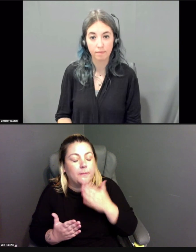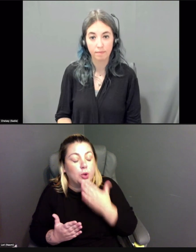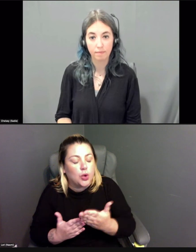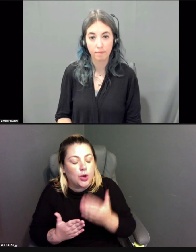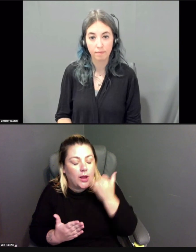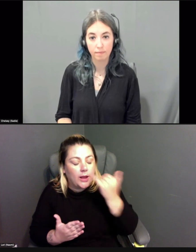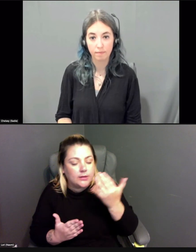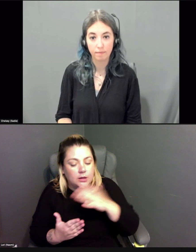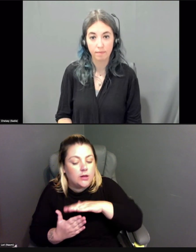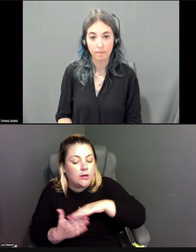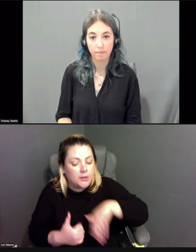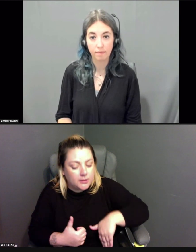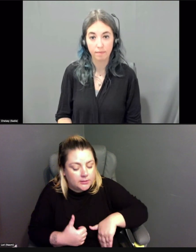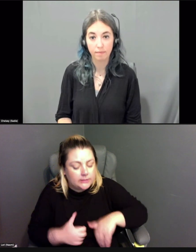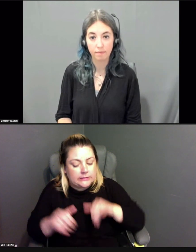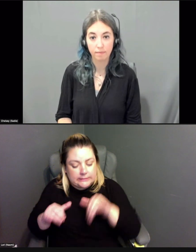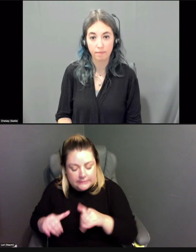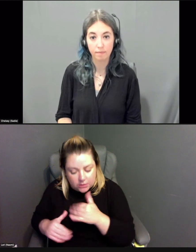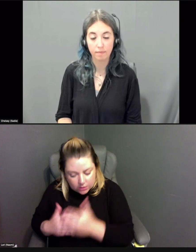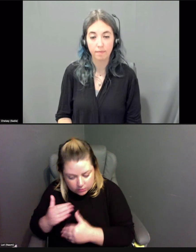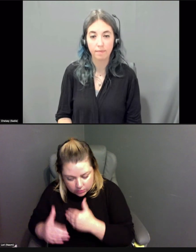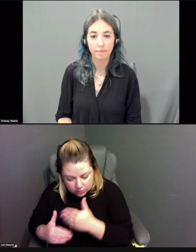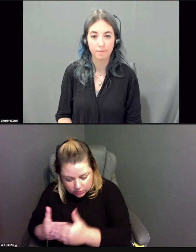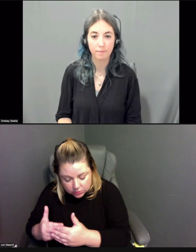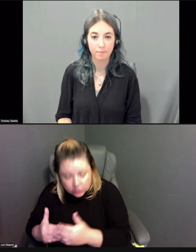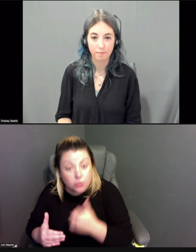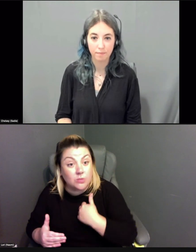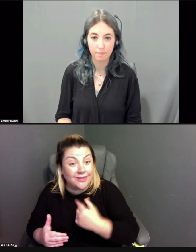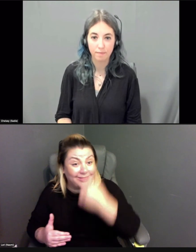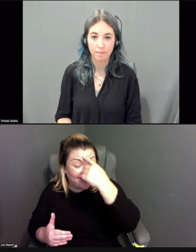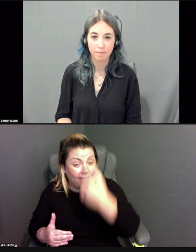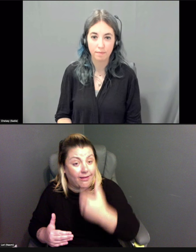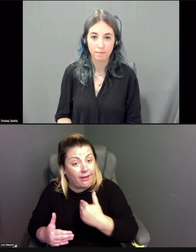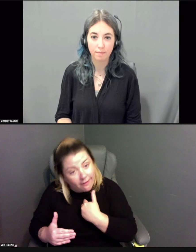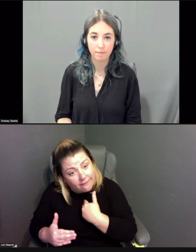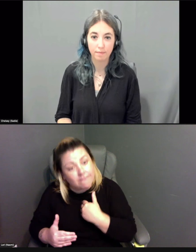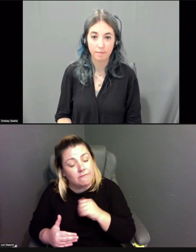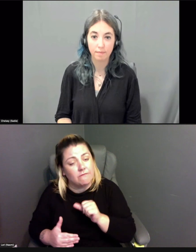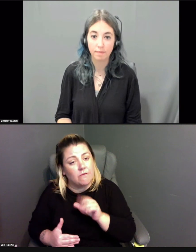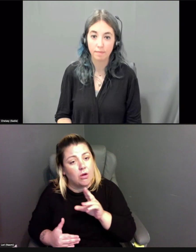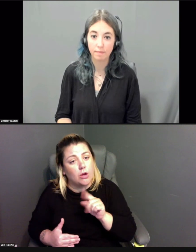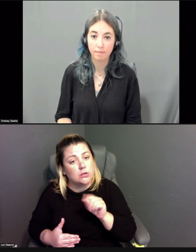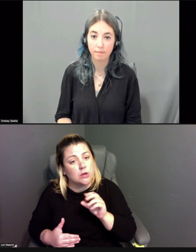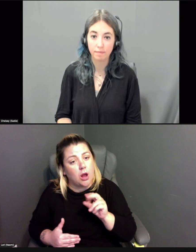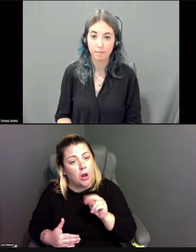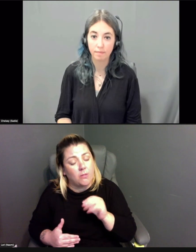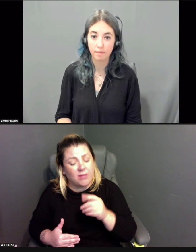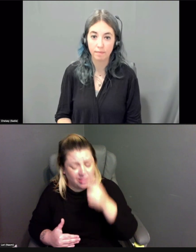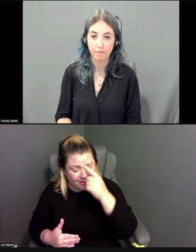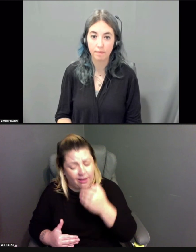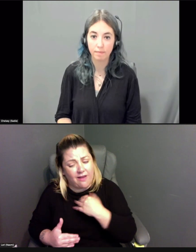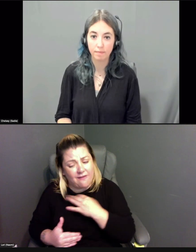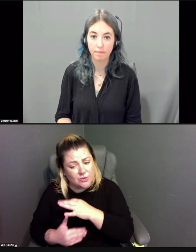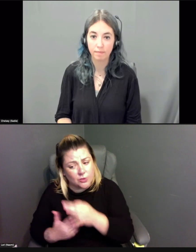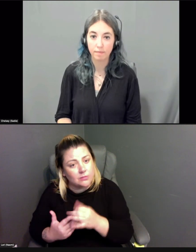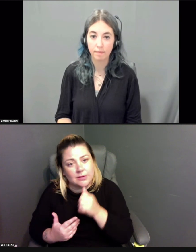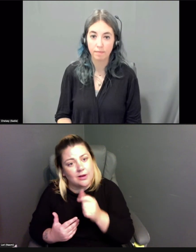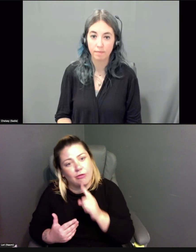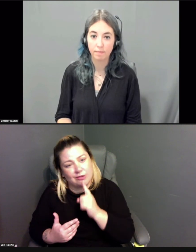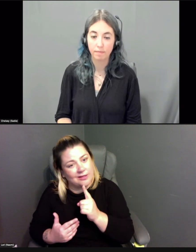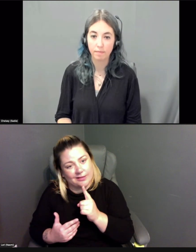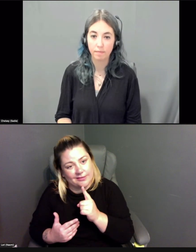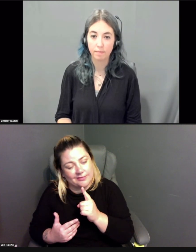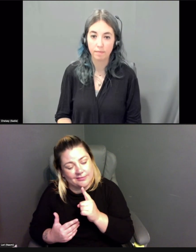these decisions that like we call choices and we say are autonomous, but like aren't really. It's sort of the last thing that I